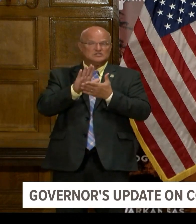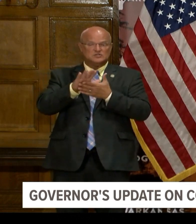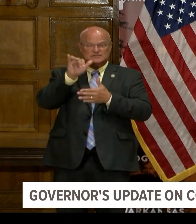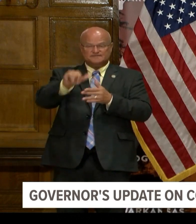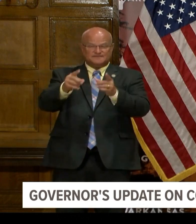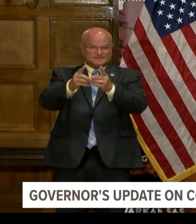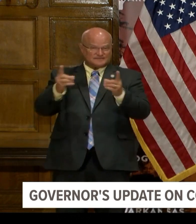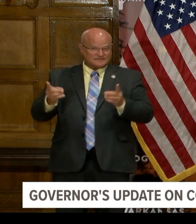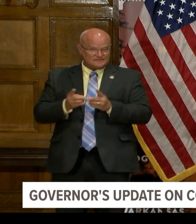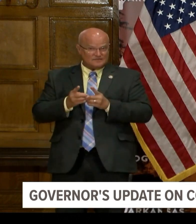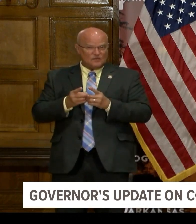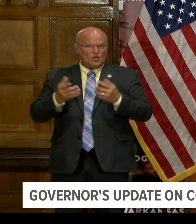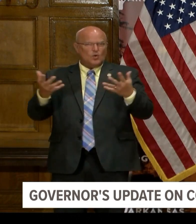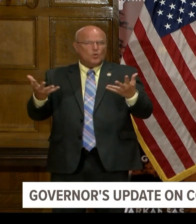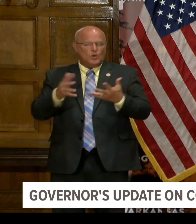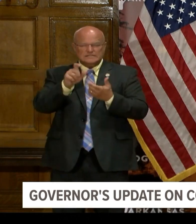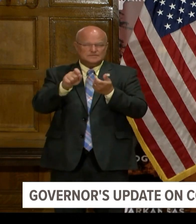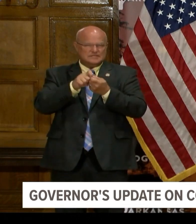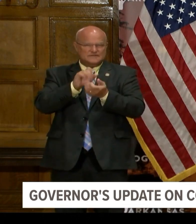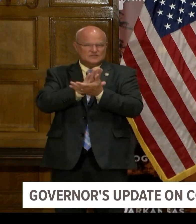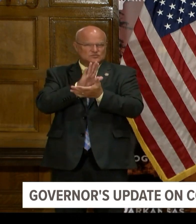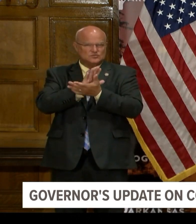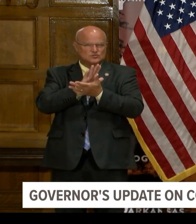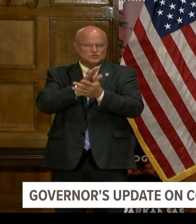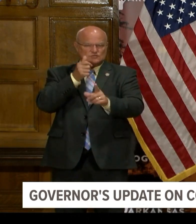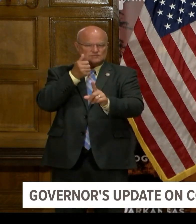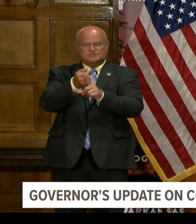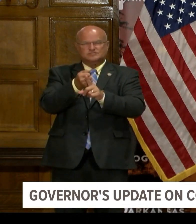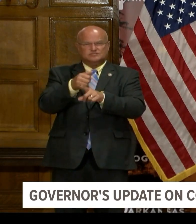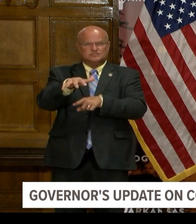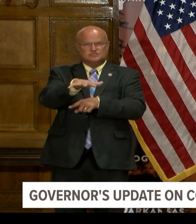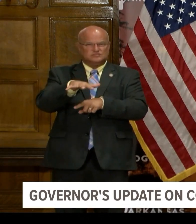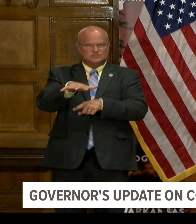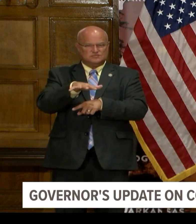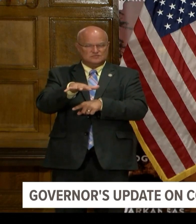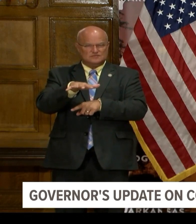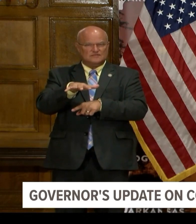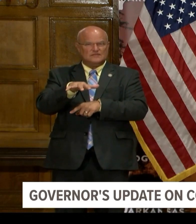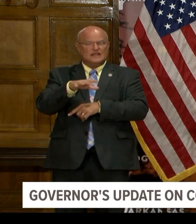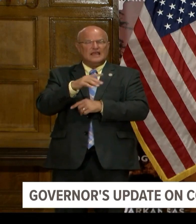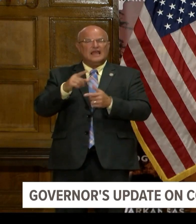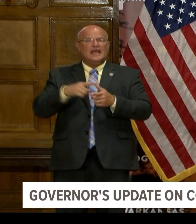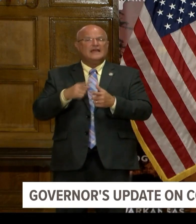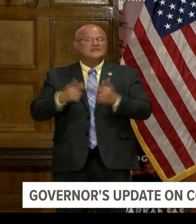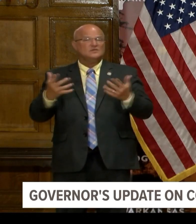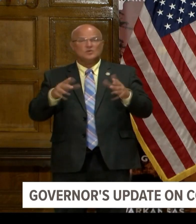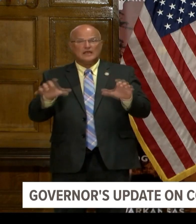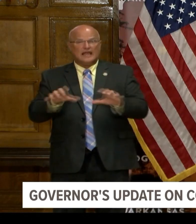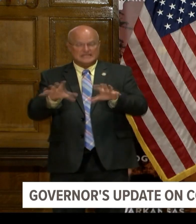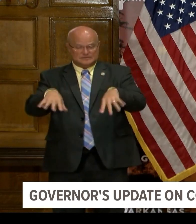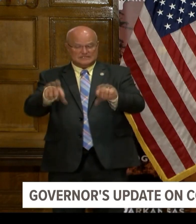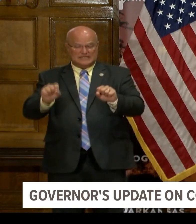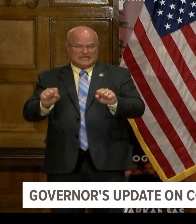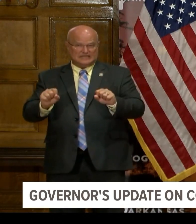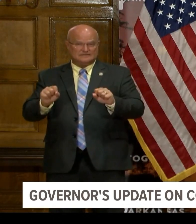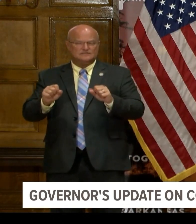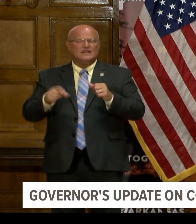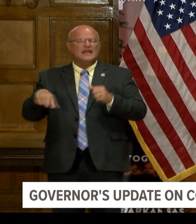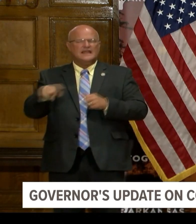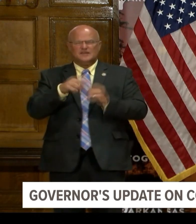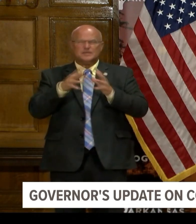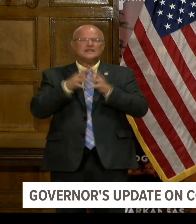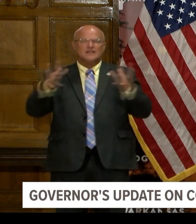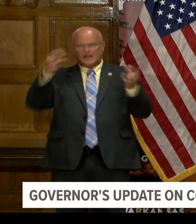district, what specific school is it located in, and then what action have been taken. And there'll be a lot